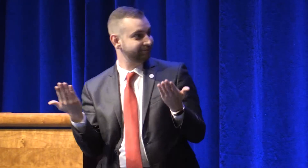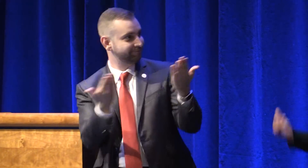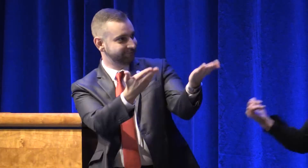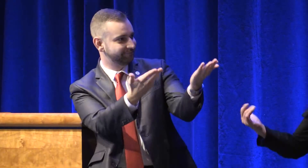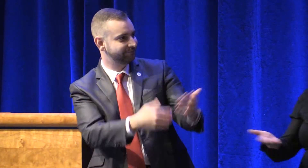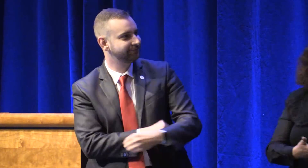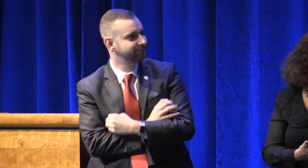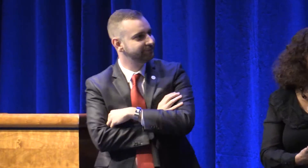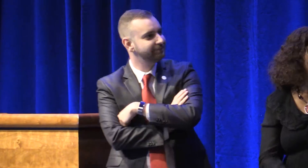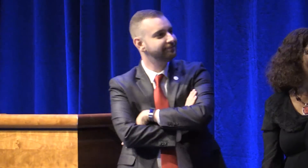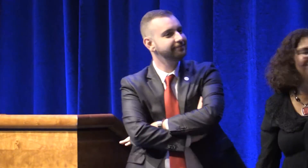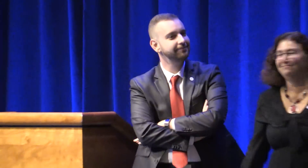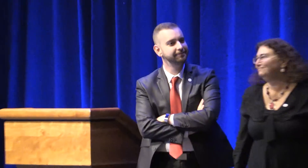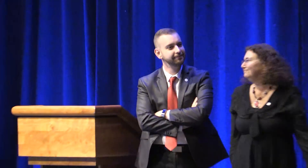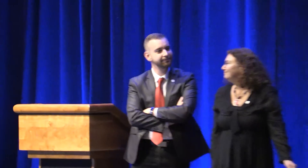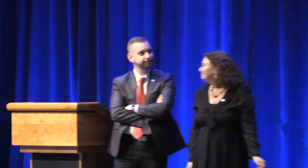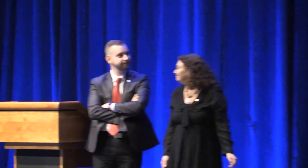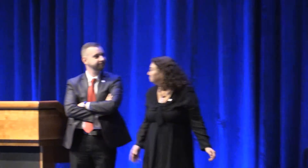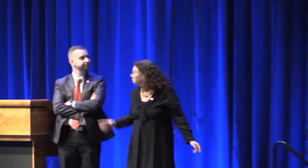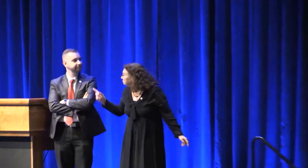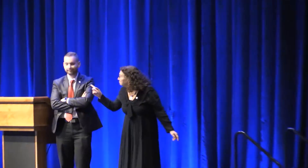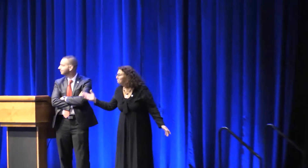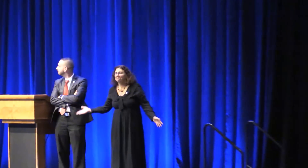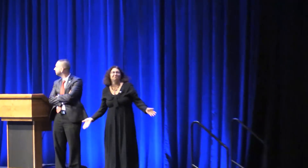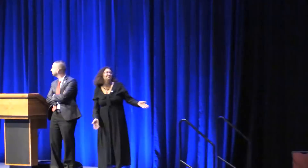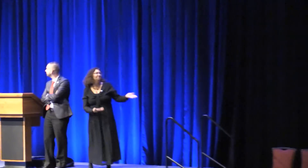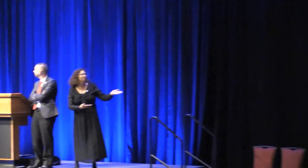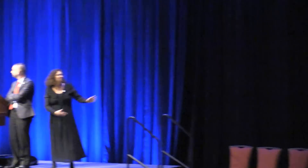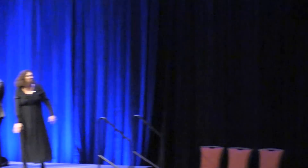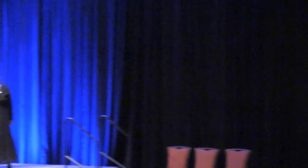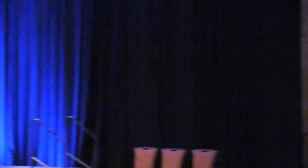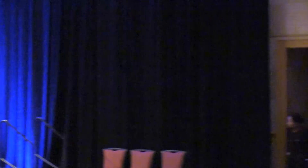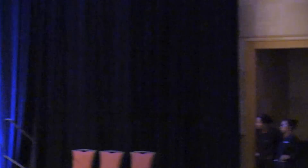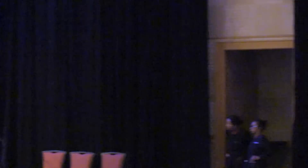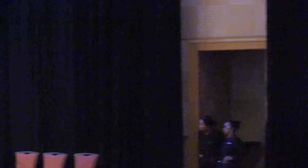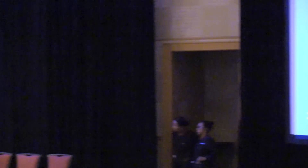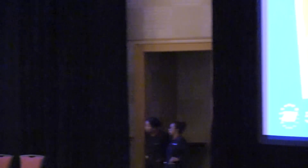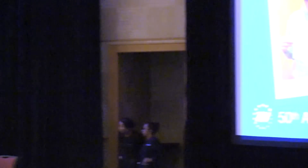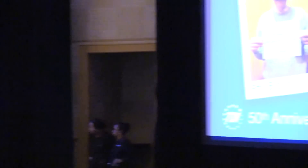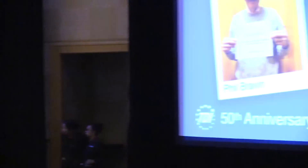about. So let's see some of the tweets.